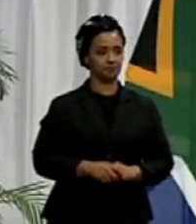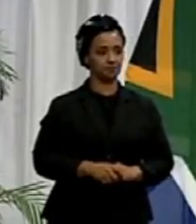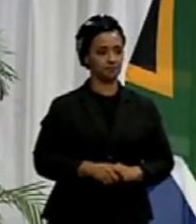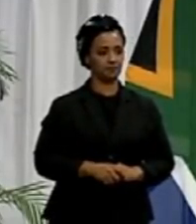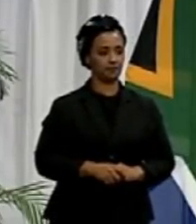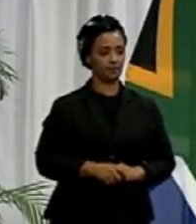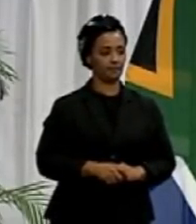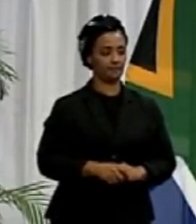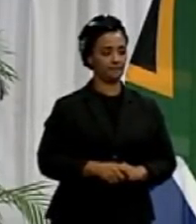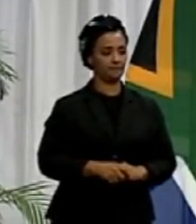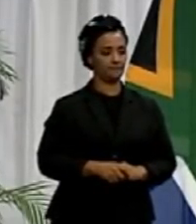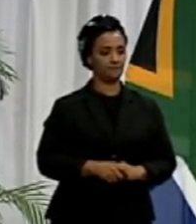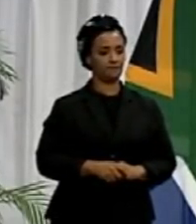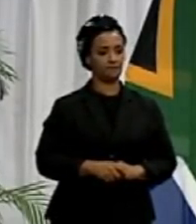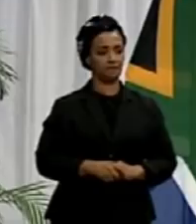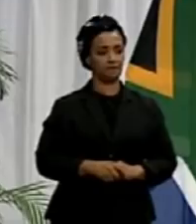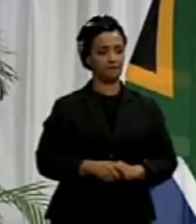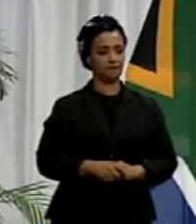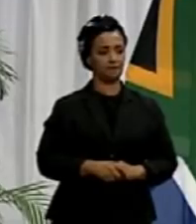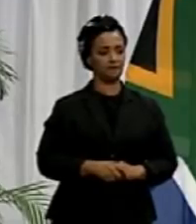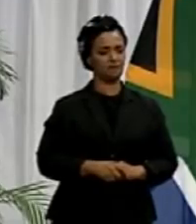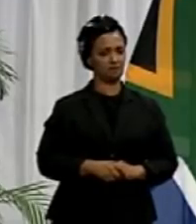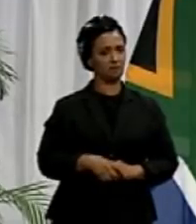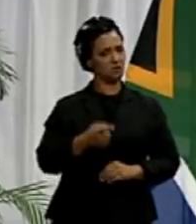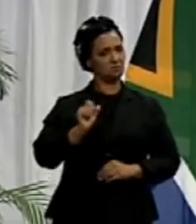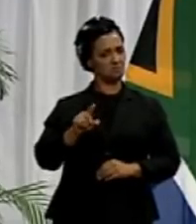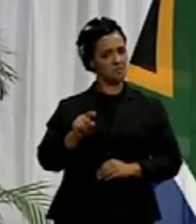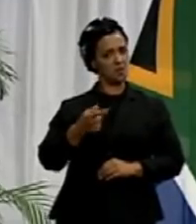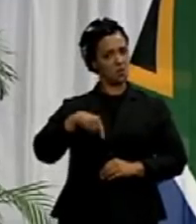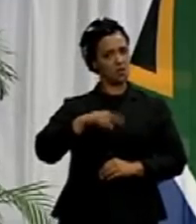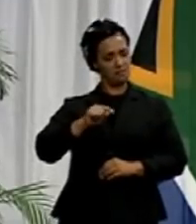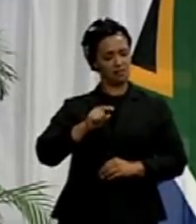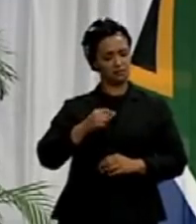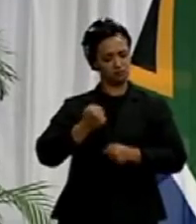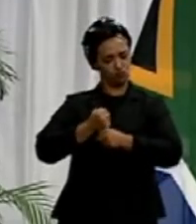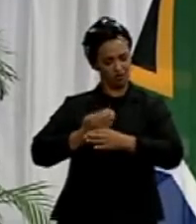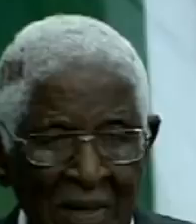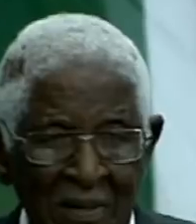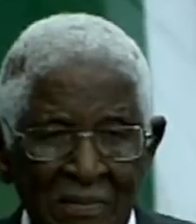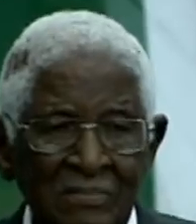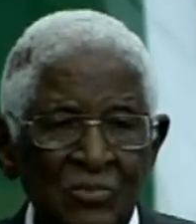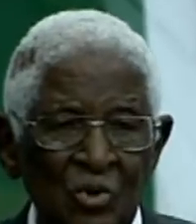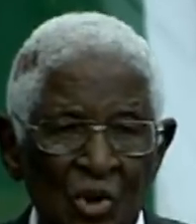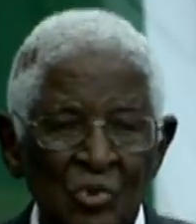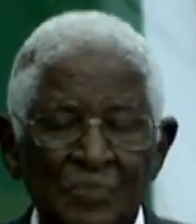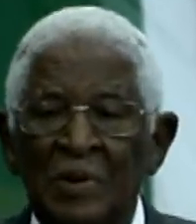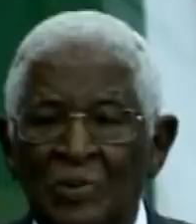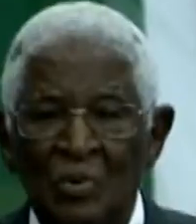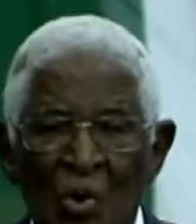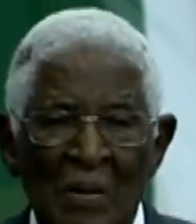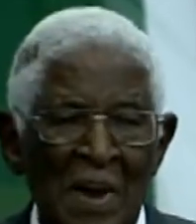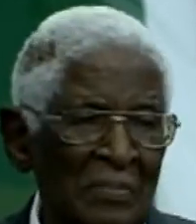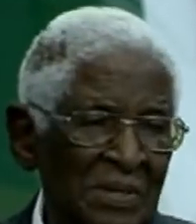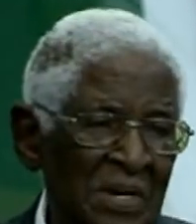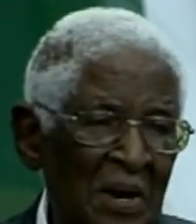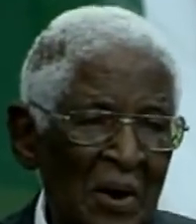And that is something that has to be revived very strongly. I appeal to those